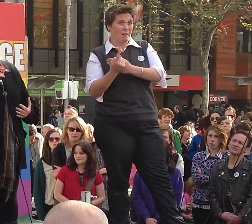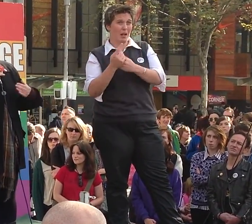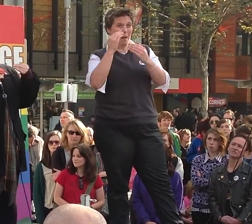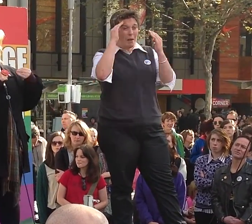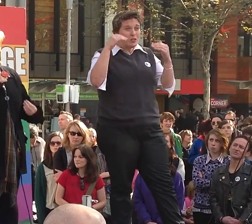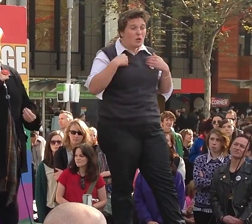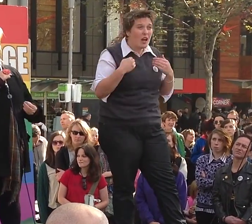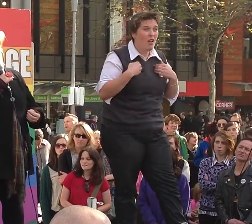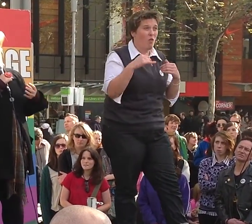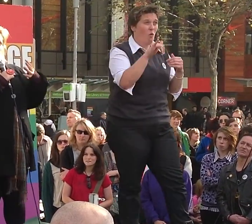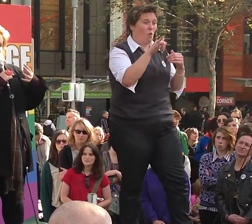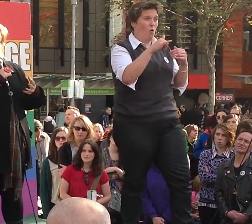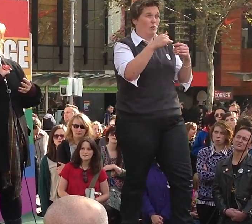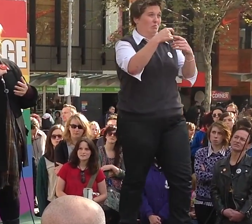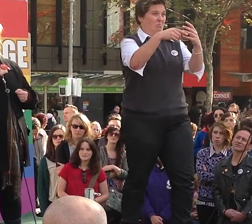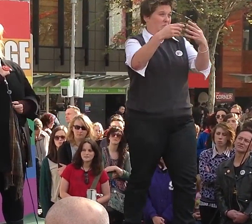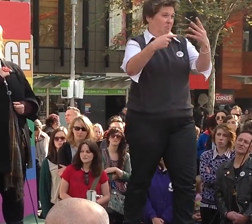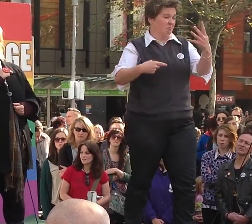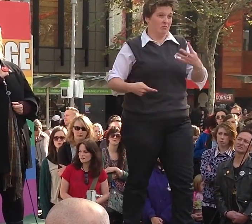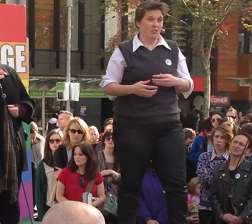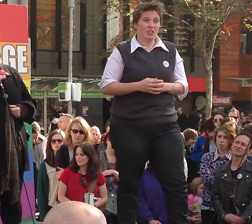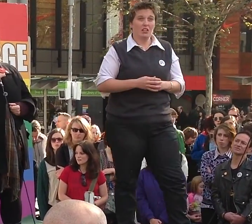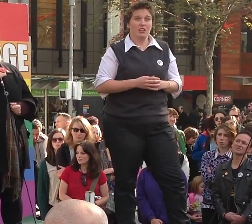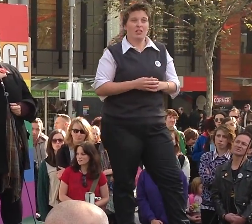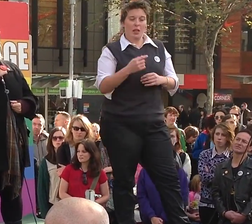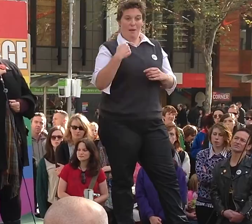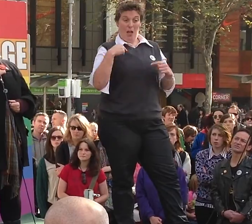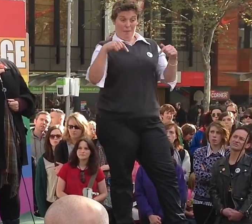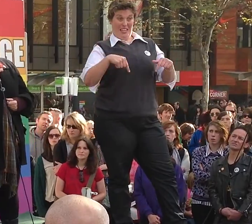here specifically, and most...